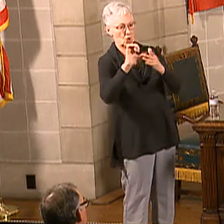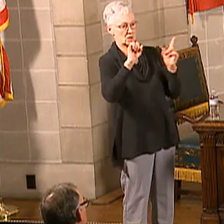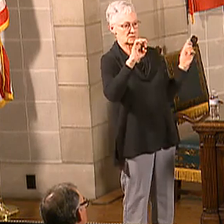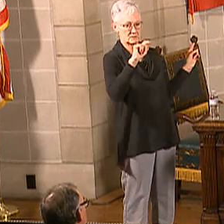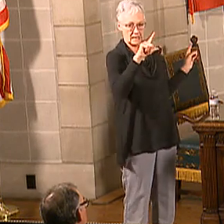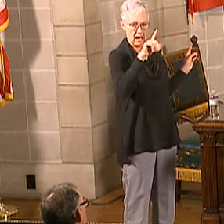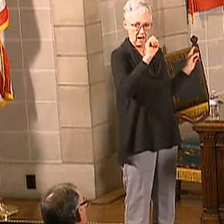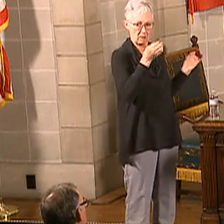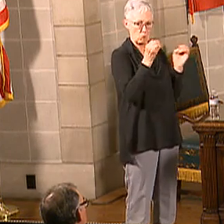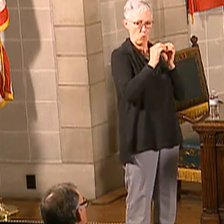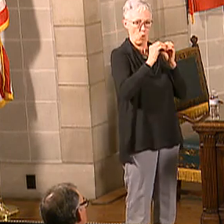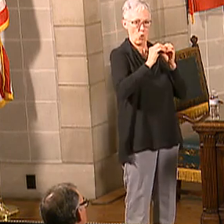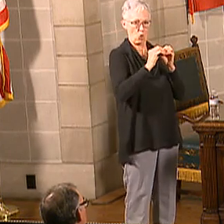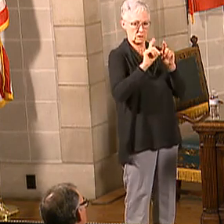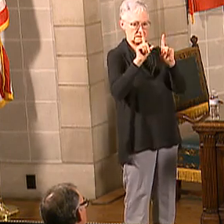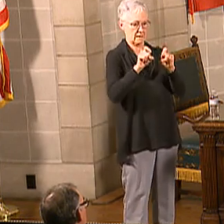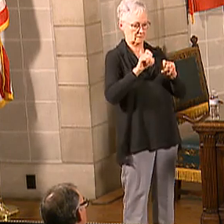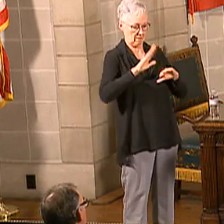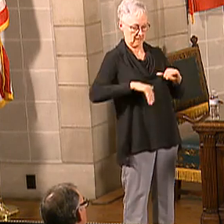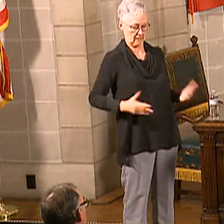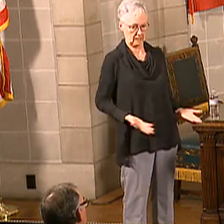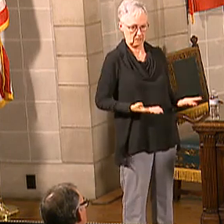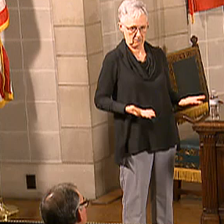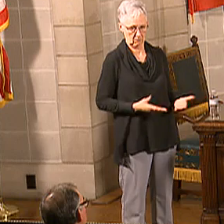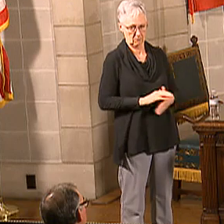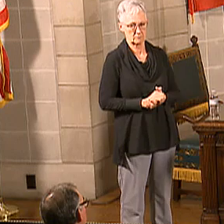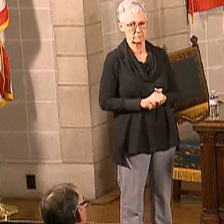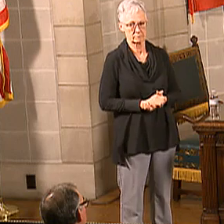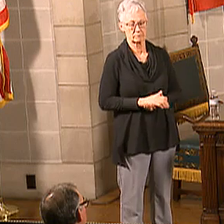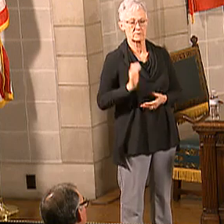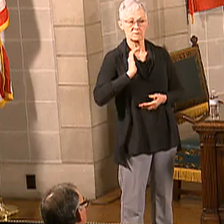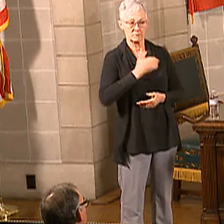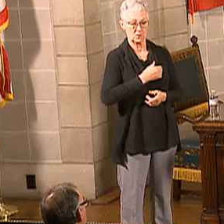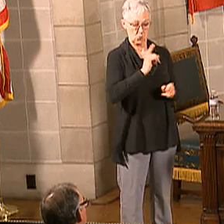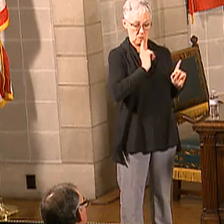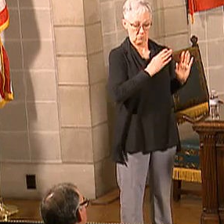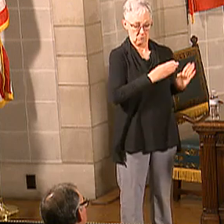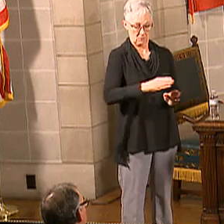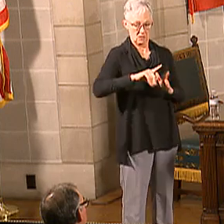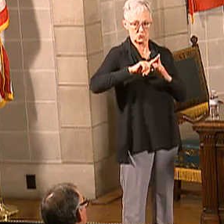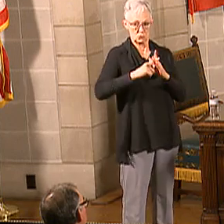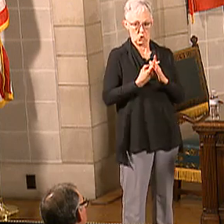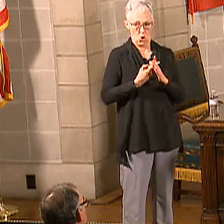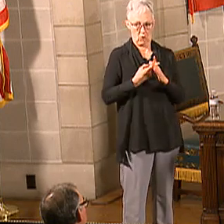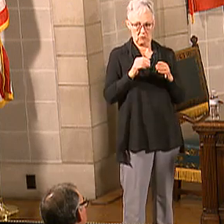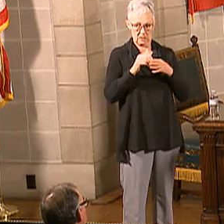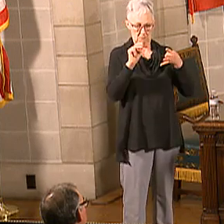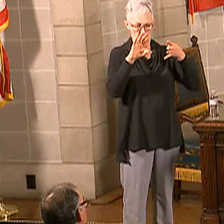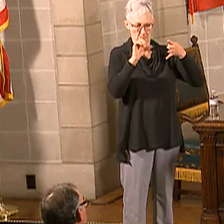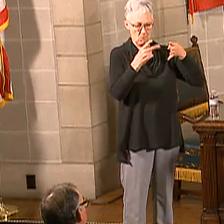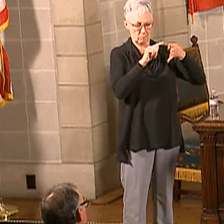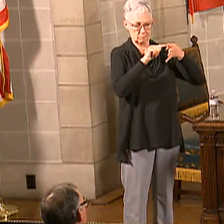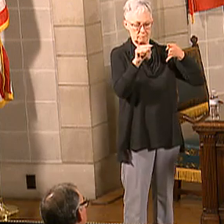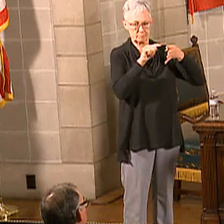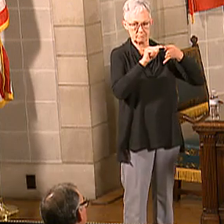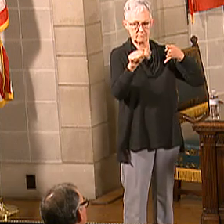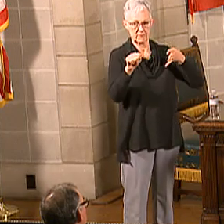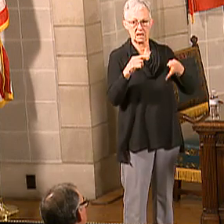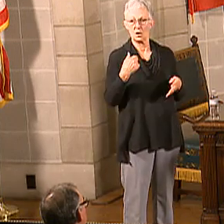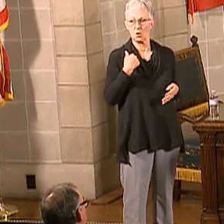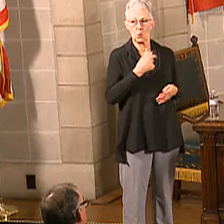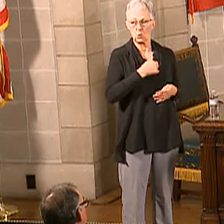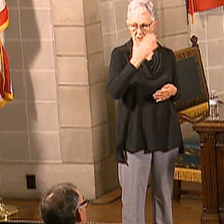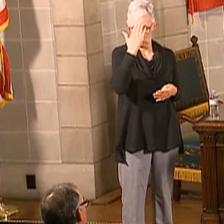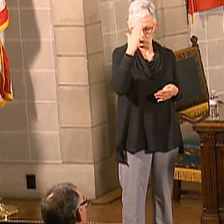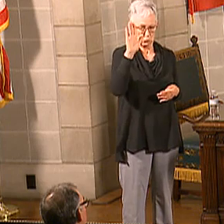is that when we put together our plan at the beginning of March, it assumed we would not have the type of robust testing that we wanted to